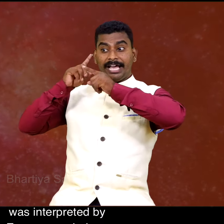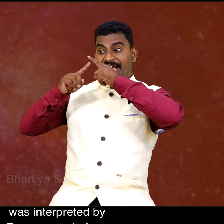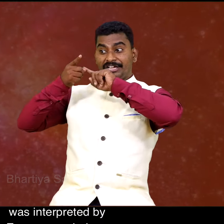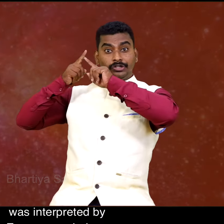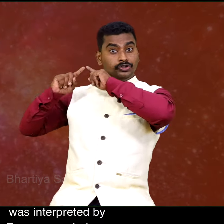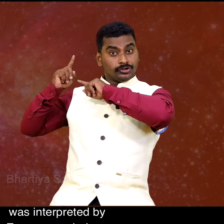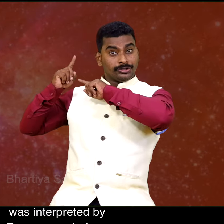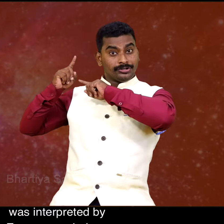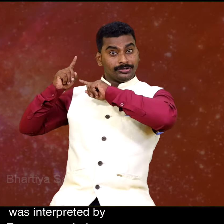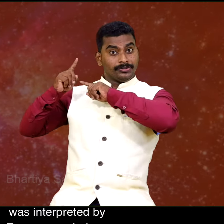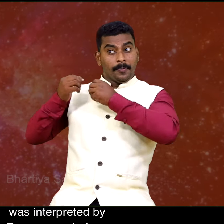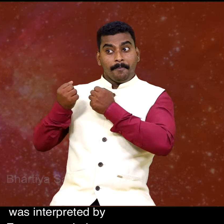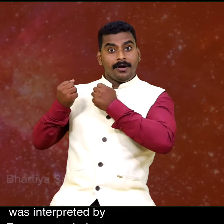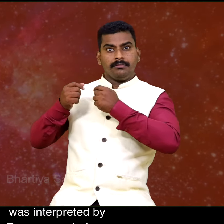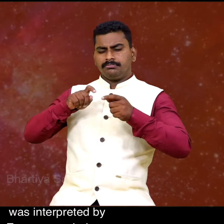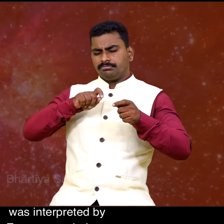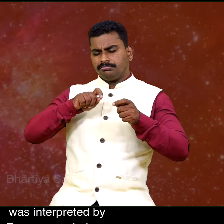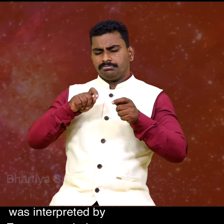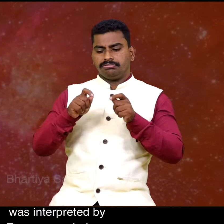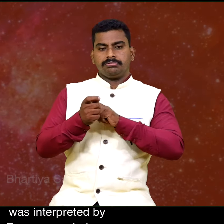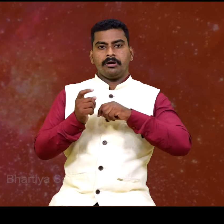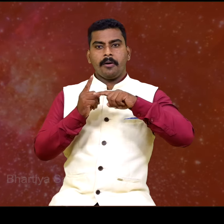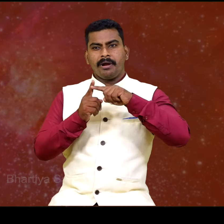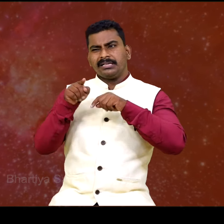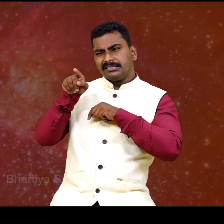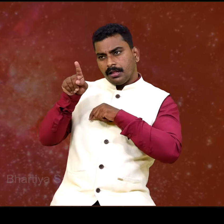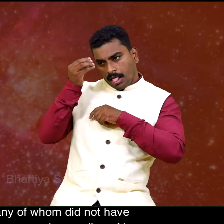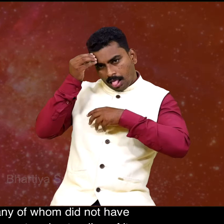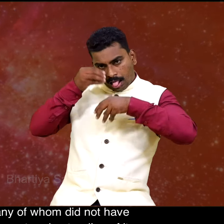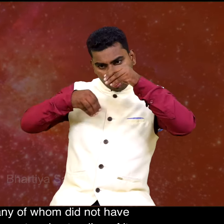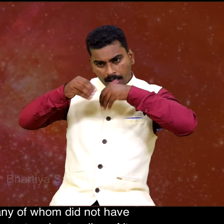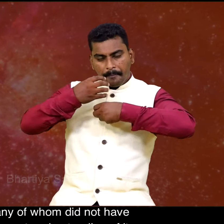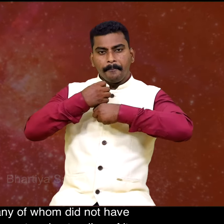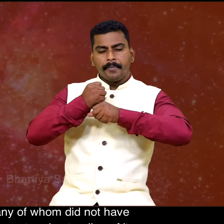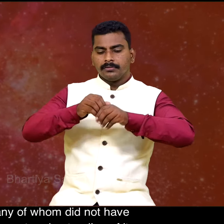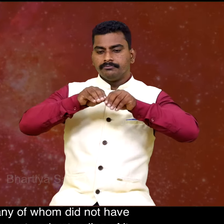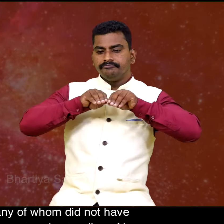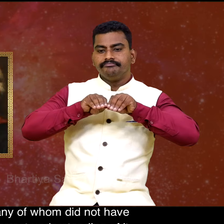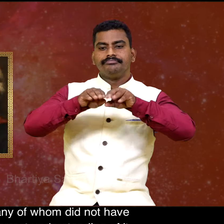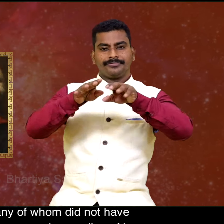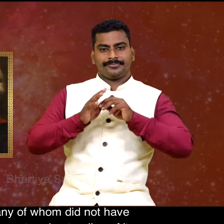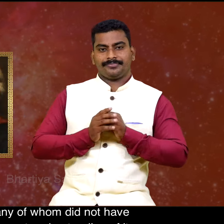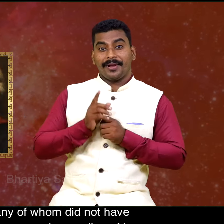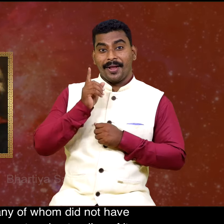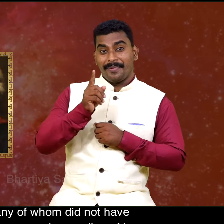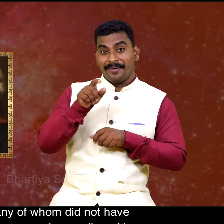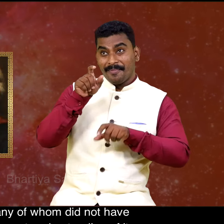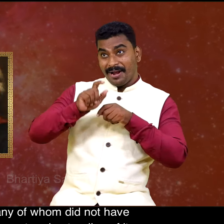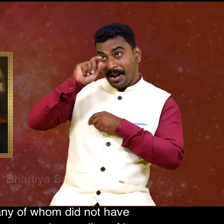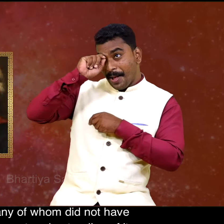interpreted by European scholars, many of whom did not have a